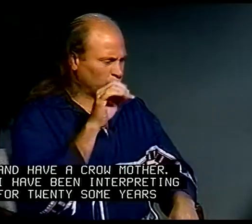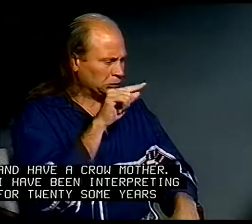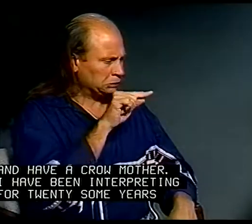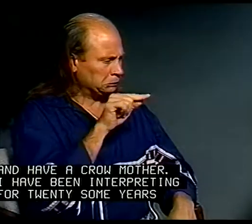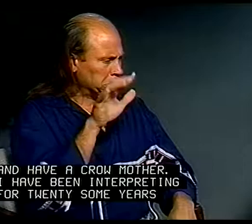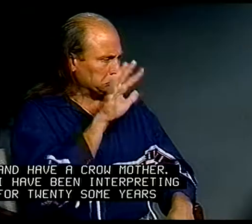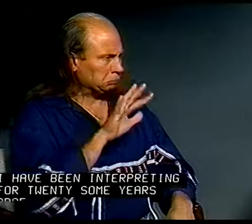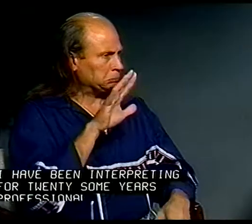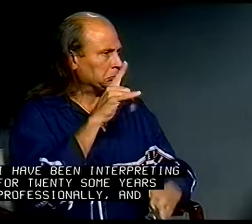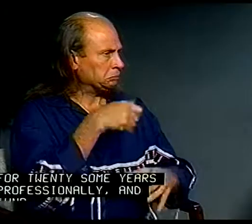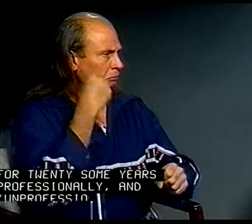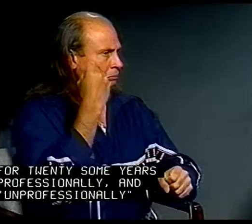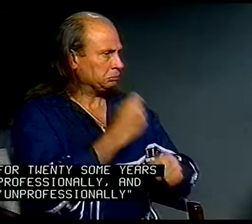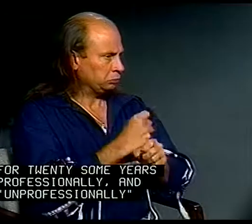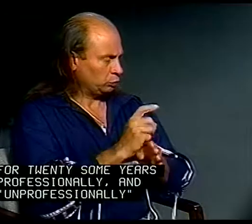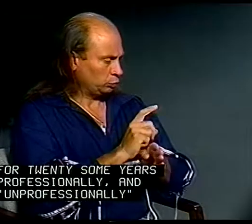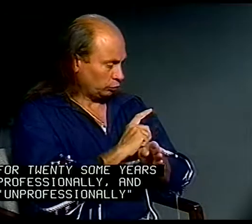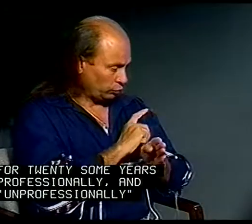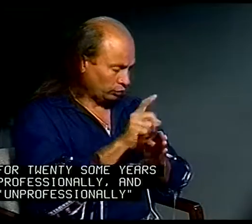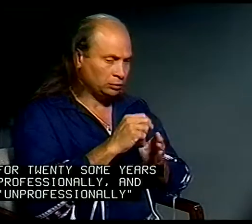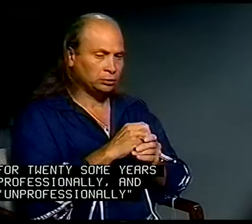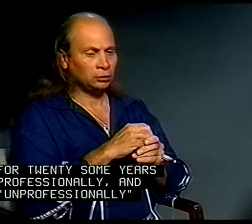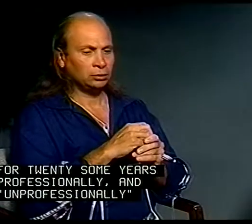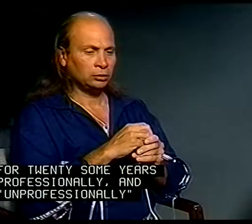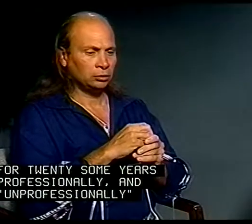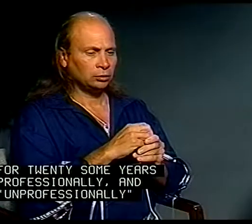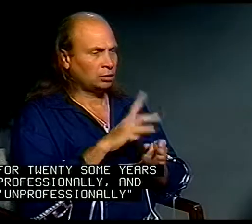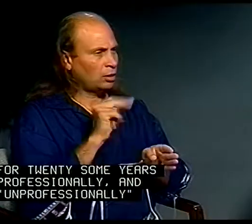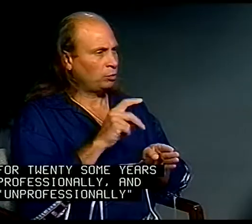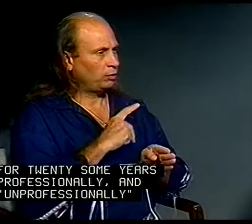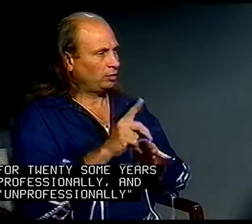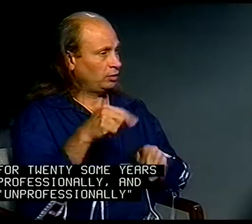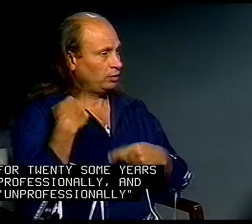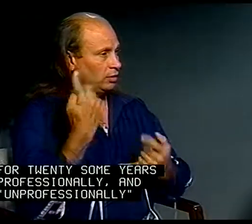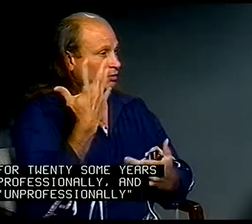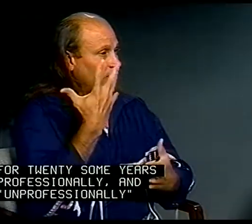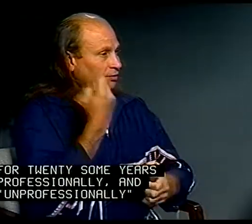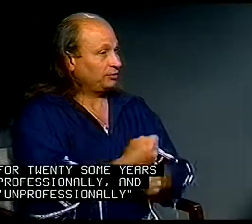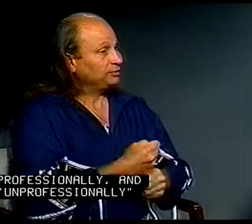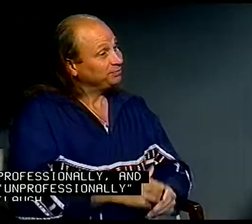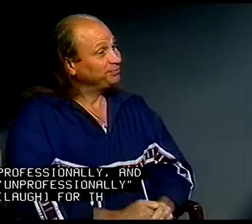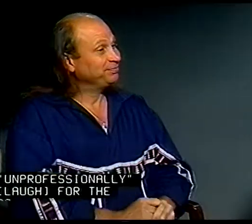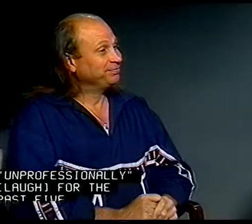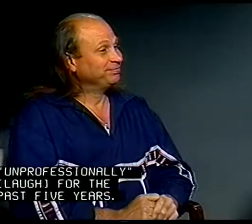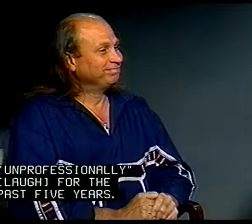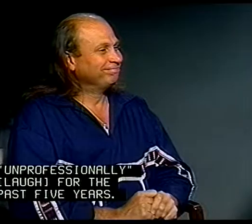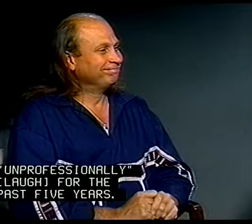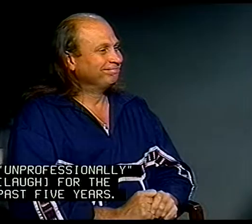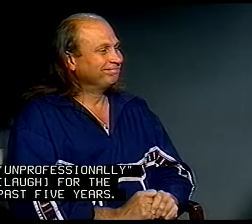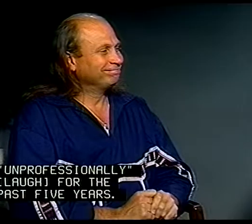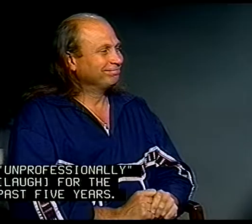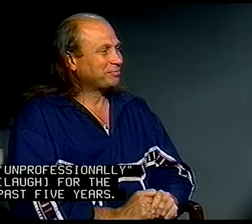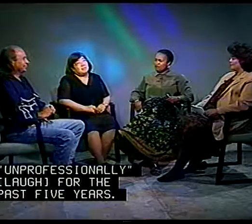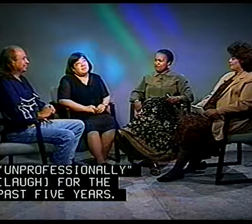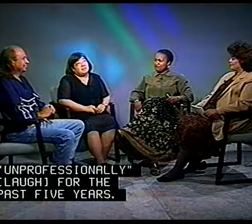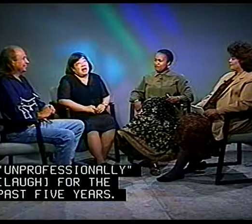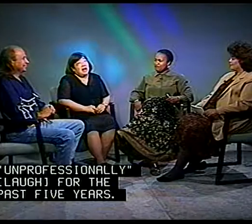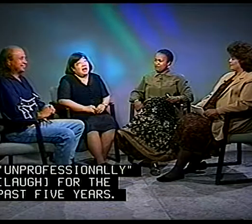I've been interpreting for over 20 somewhat years professionally, and unprofessionally, the last five.